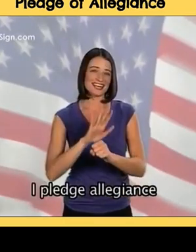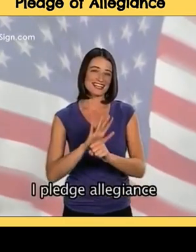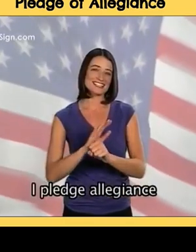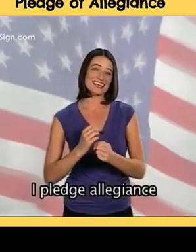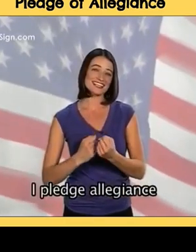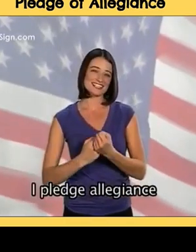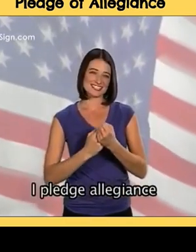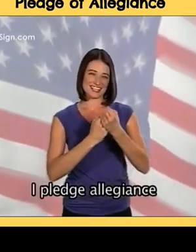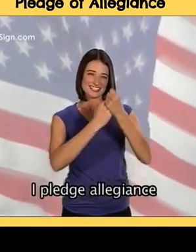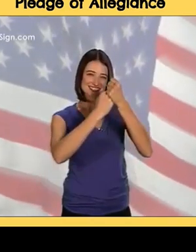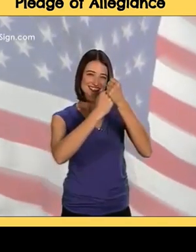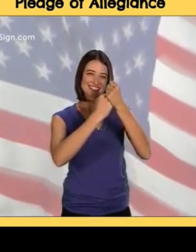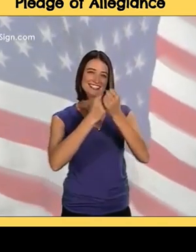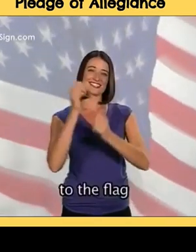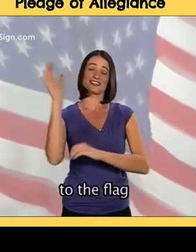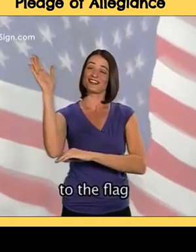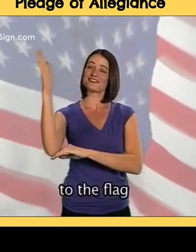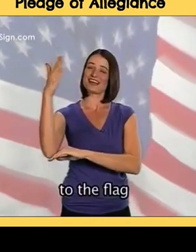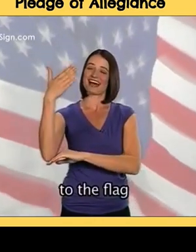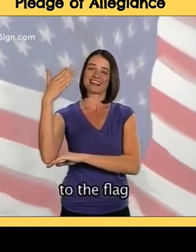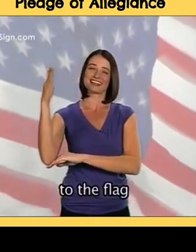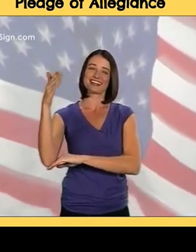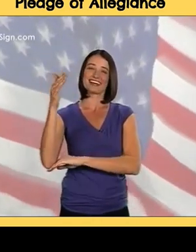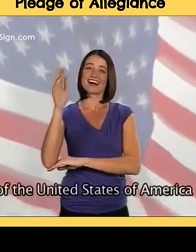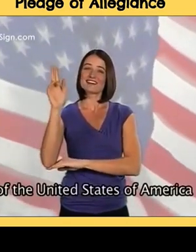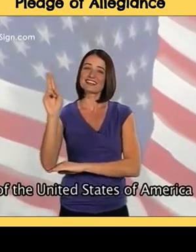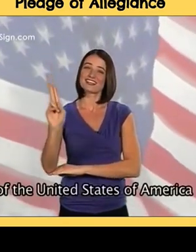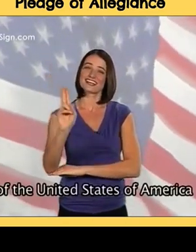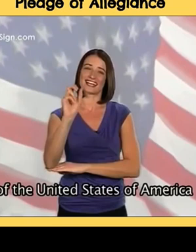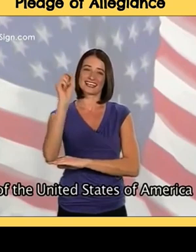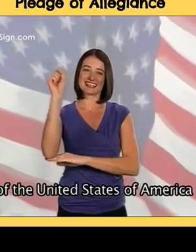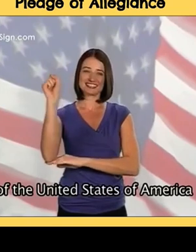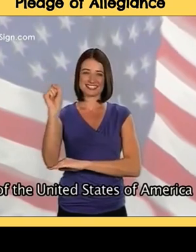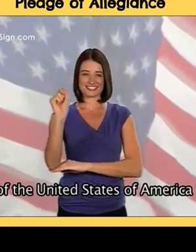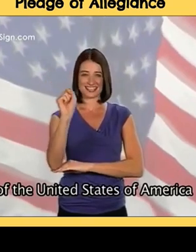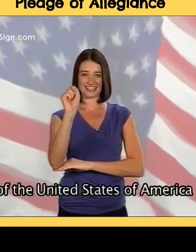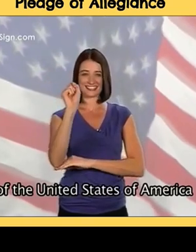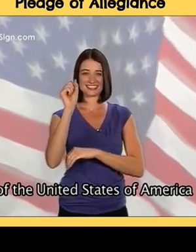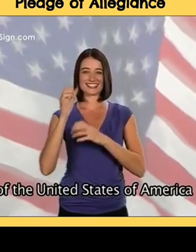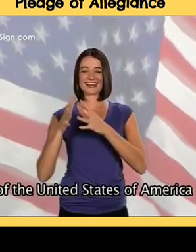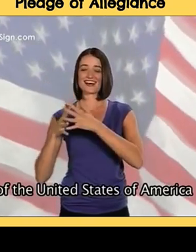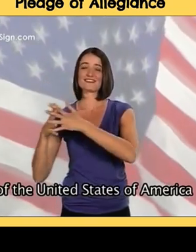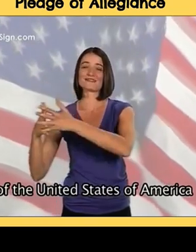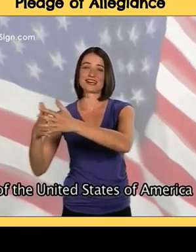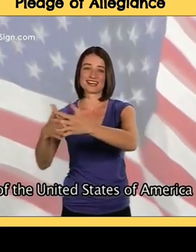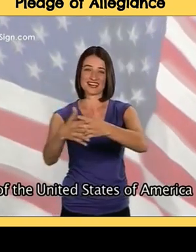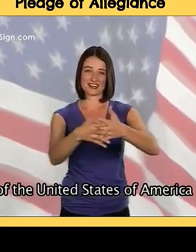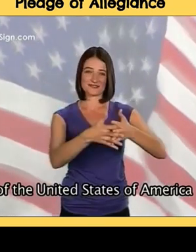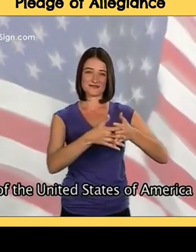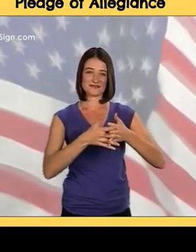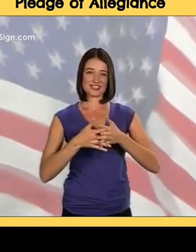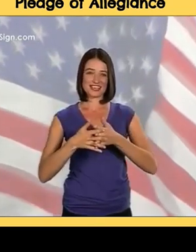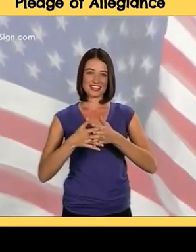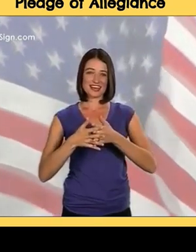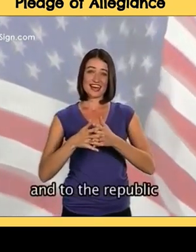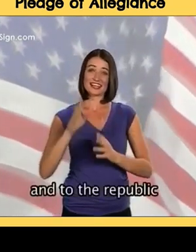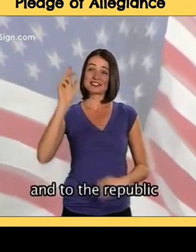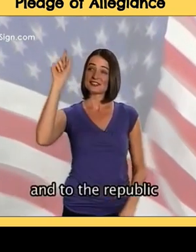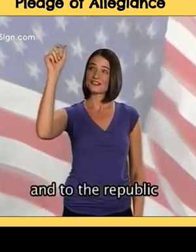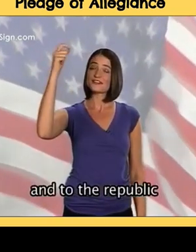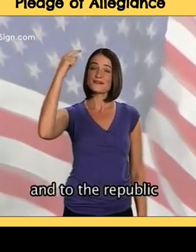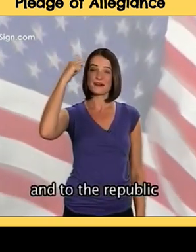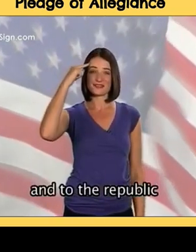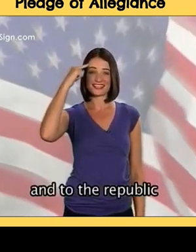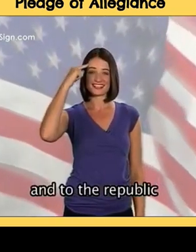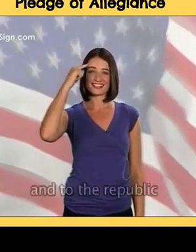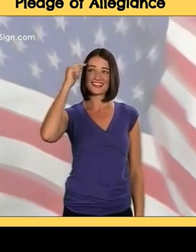I pledge allegiance to the flag of the United States of America and